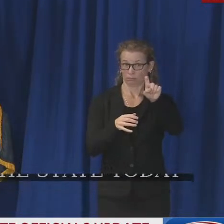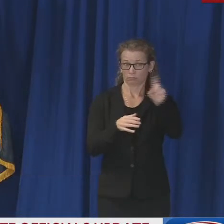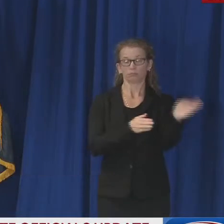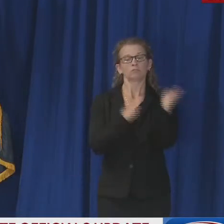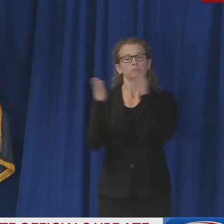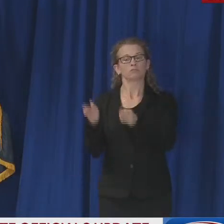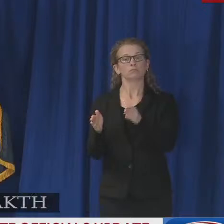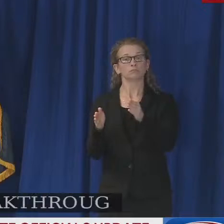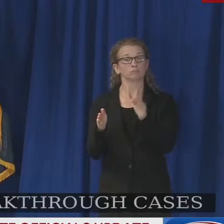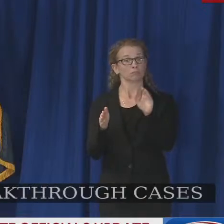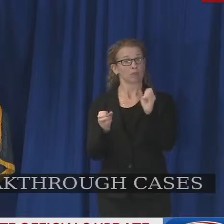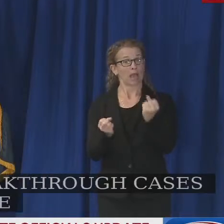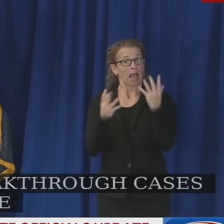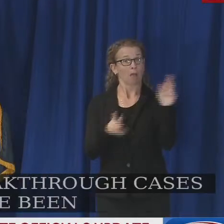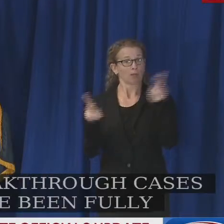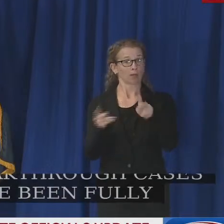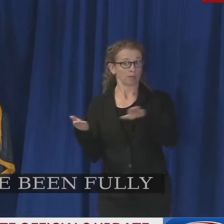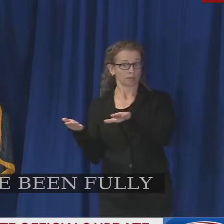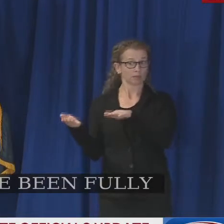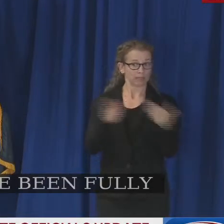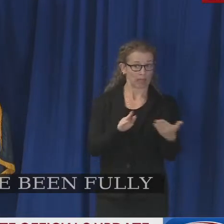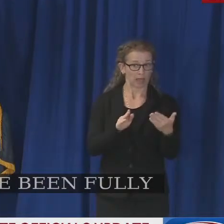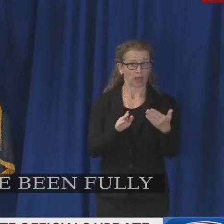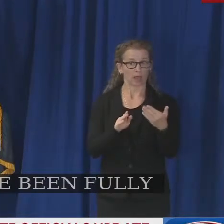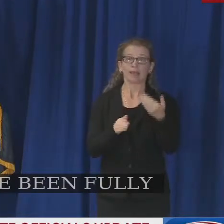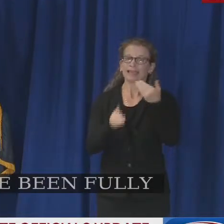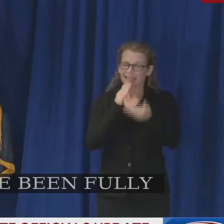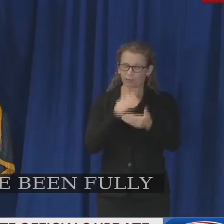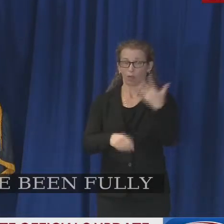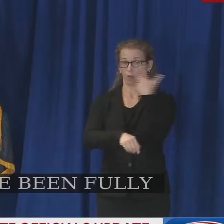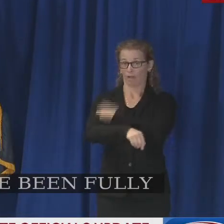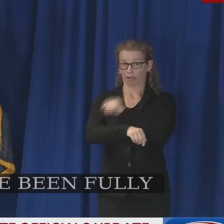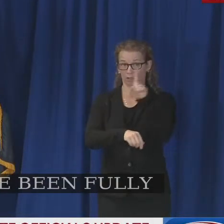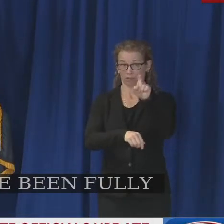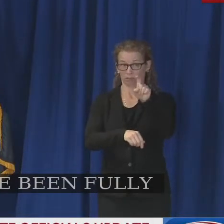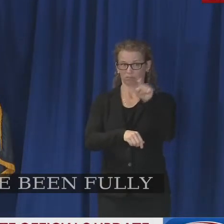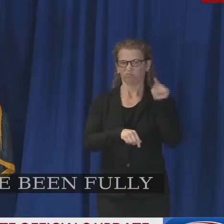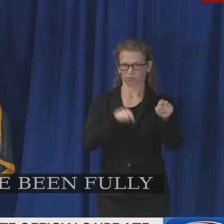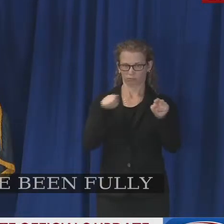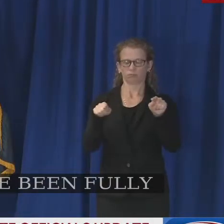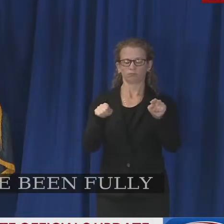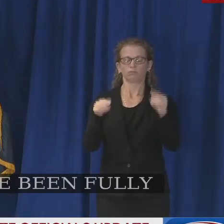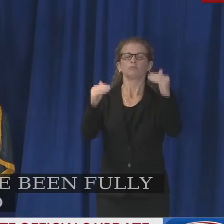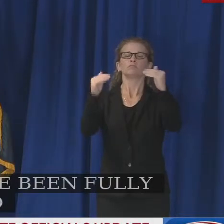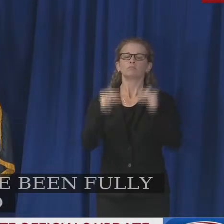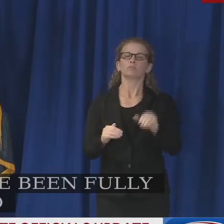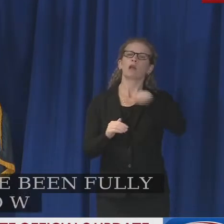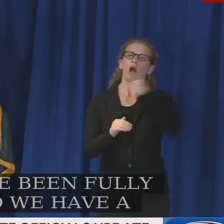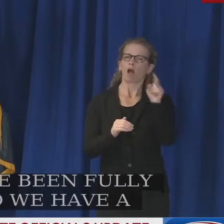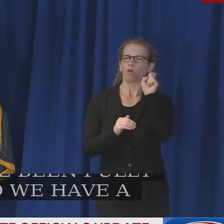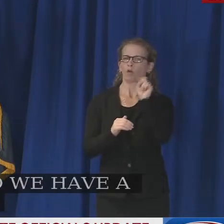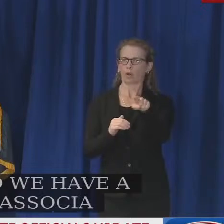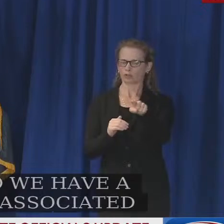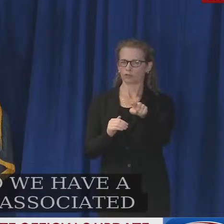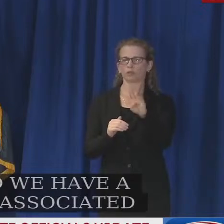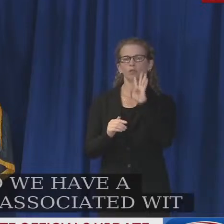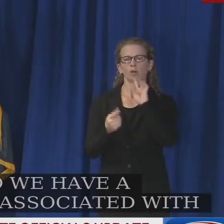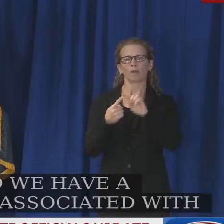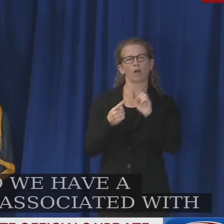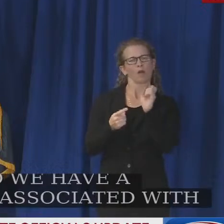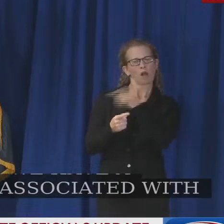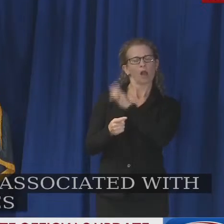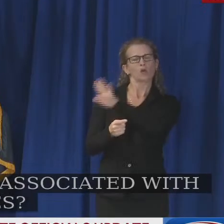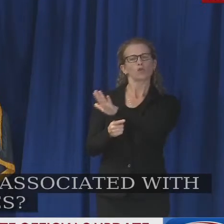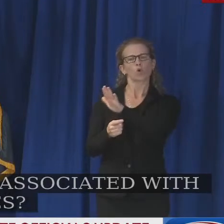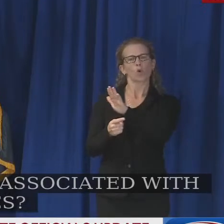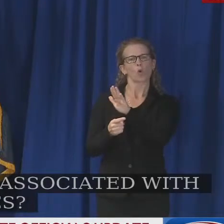many deaths that have been associated with breakthrough cases? And I have another question related to the governor's position on private